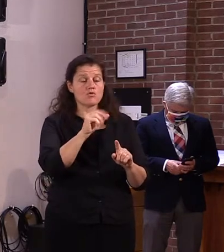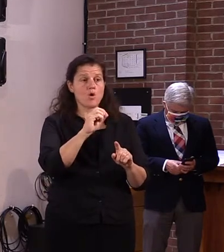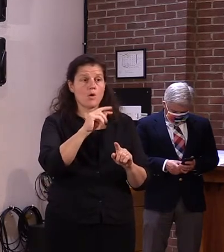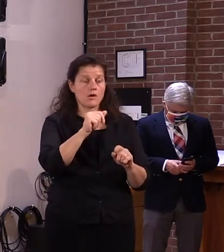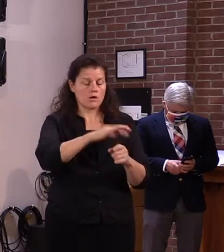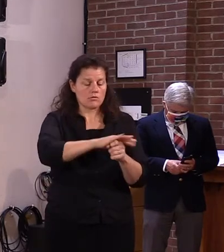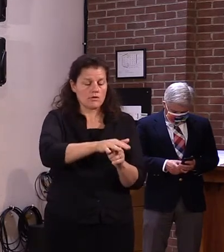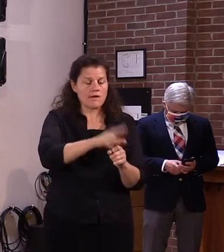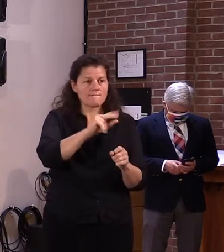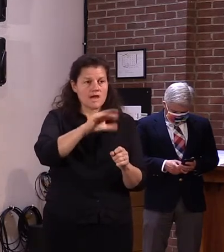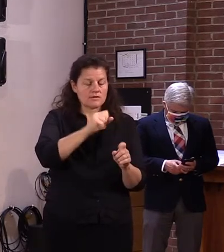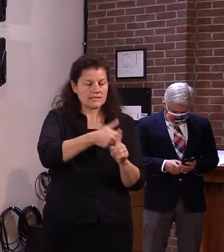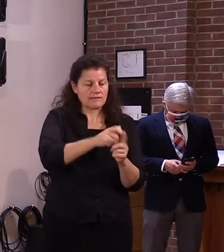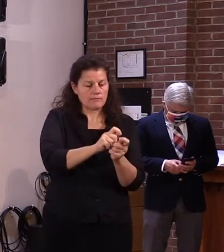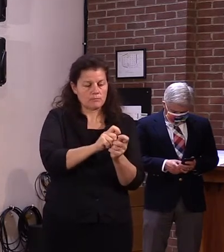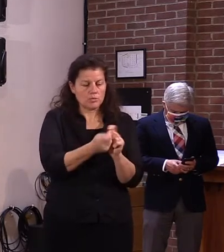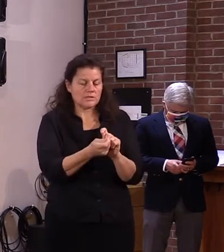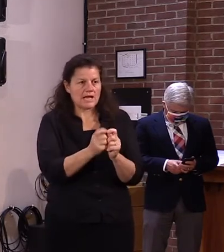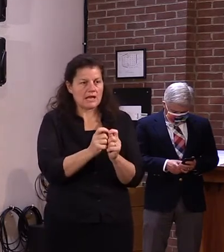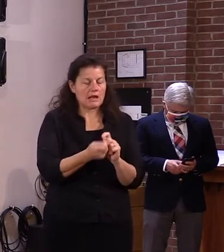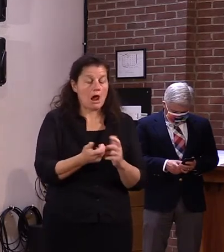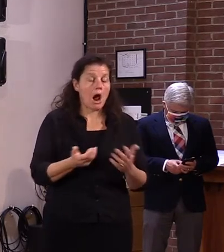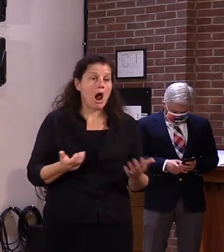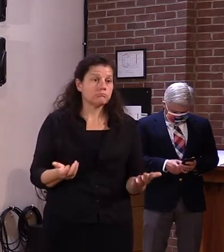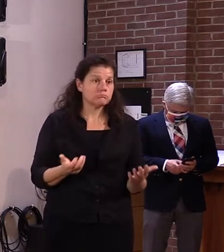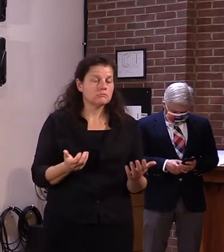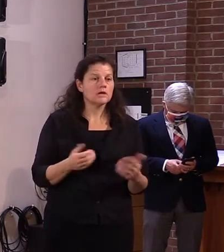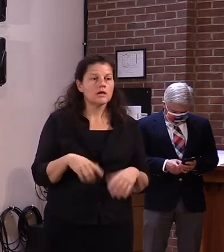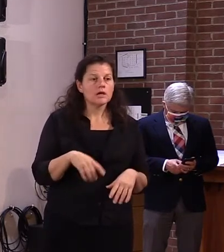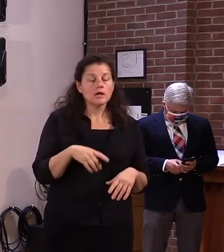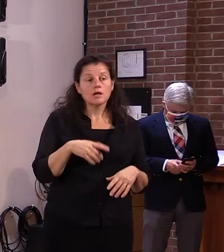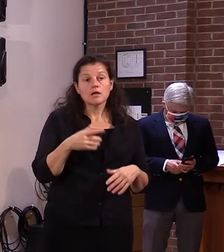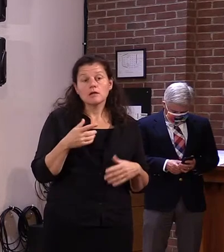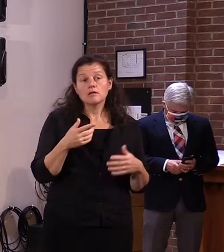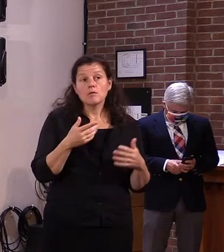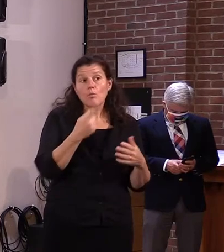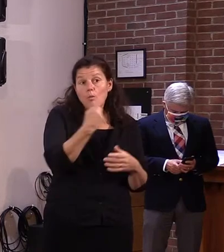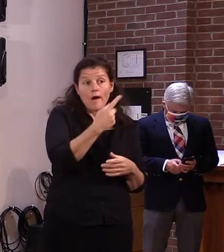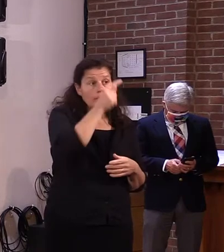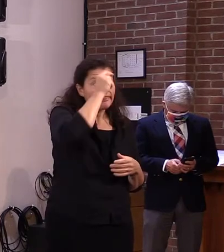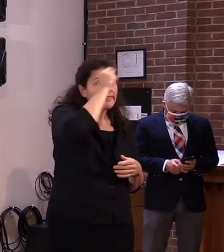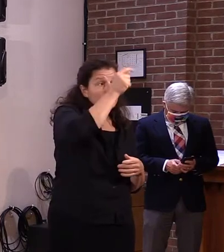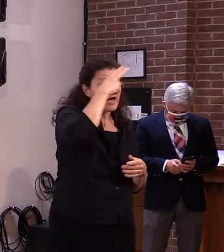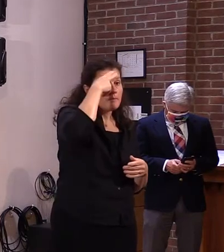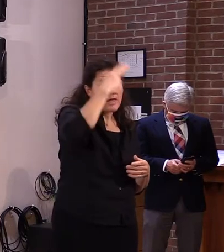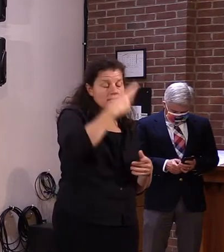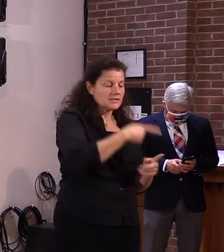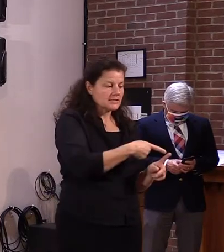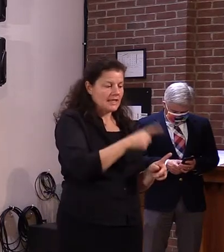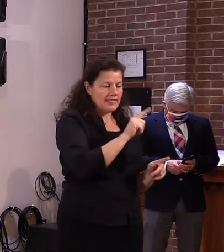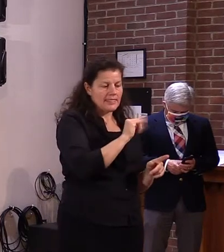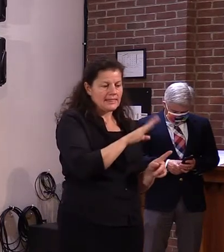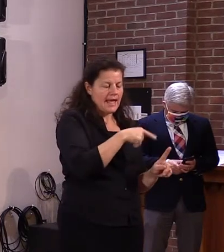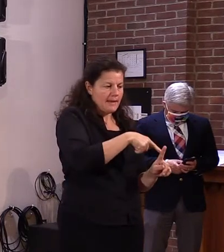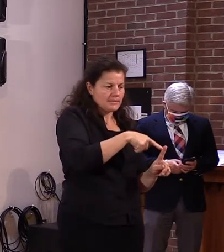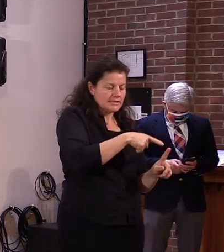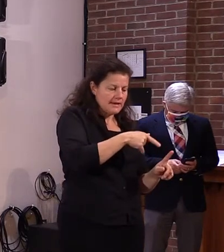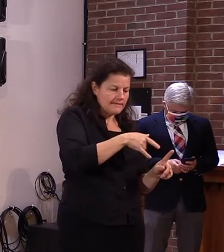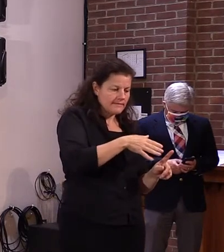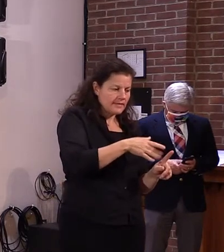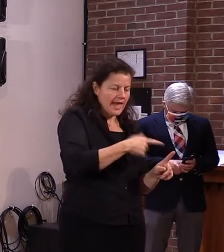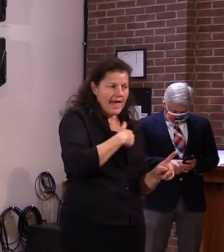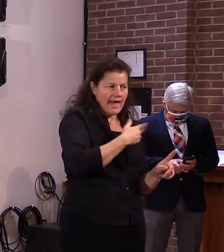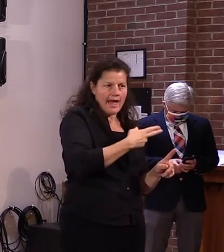whether you subscribe to the laboratory hypothesis, where it really is maintaining very strict and